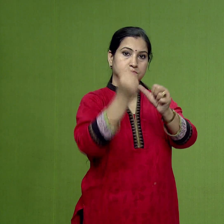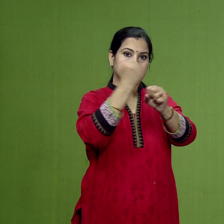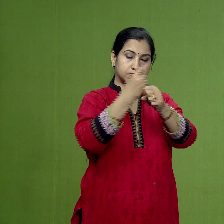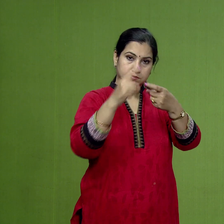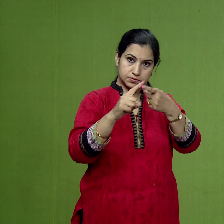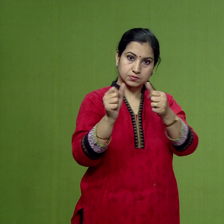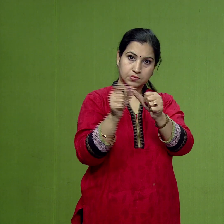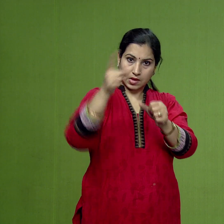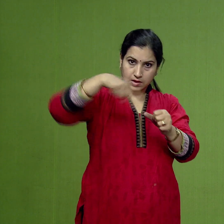signlanguage@nios.ac.in.